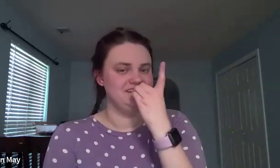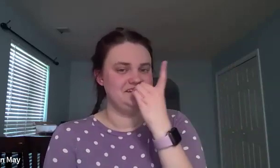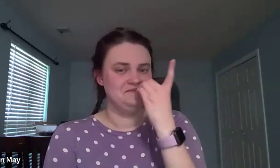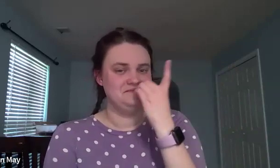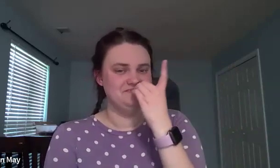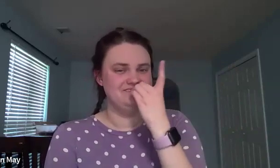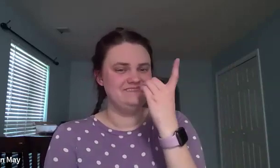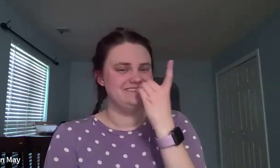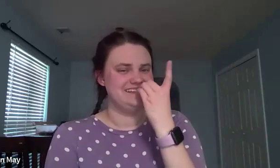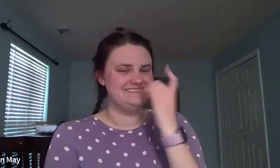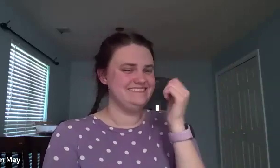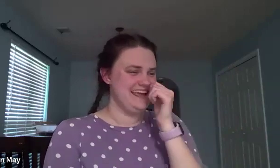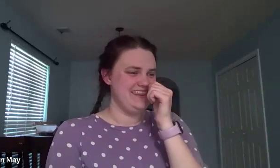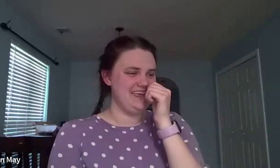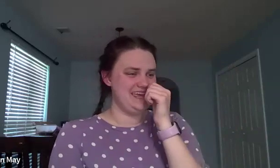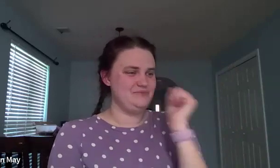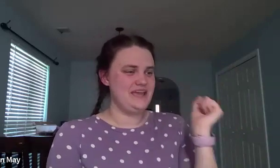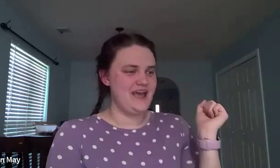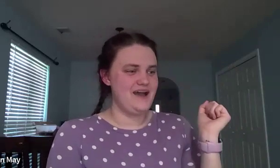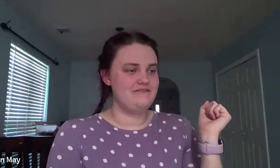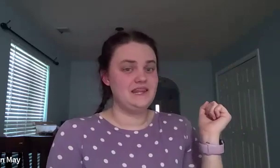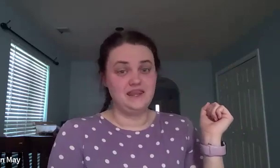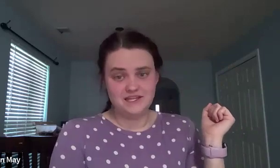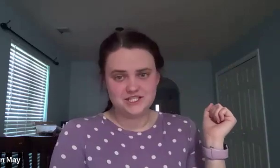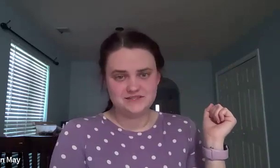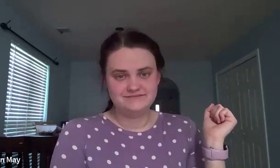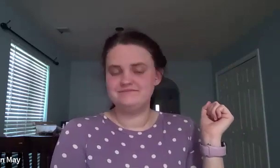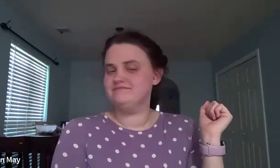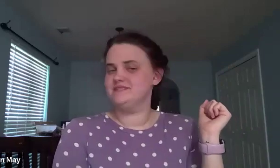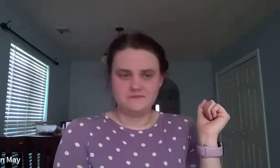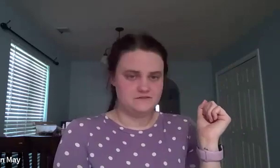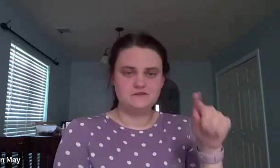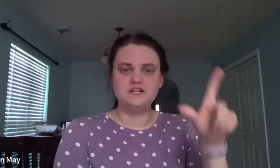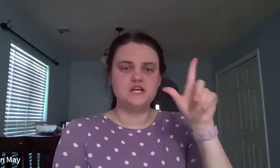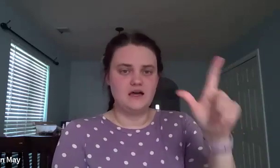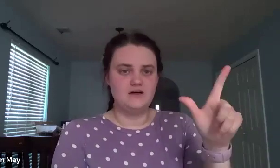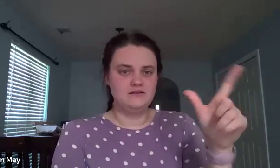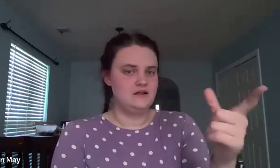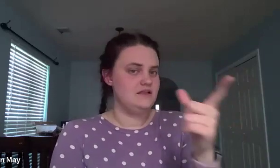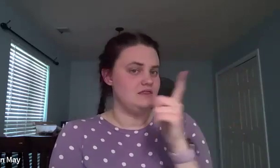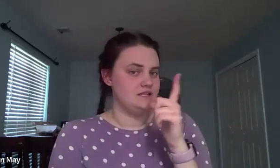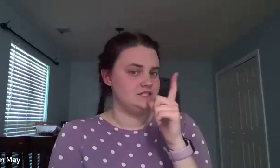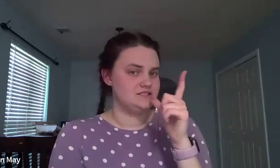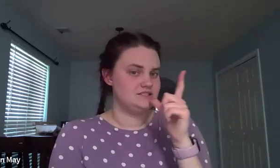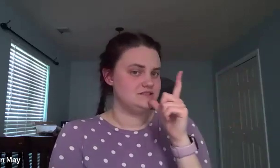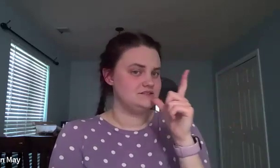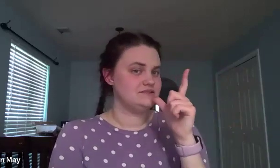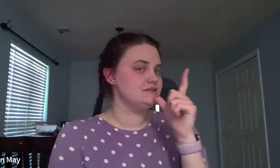D. Dinner. Then we have lunch. Same thing for lunch. L. Lunch.